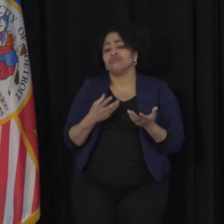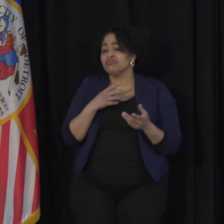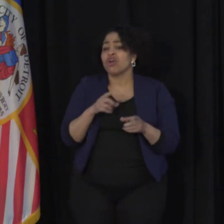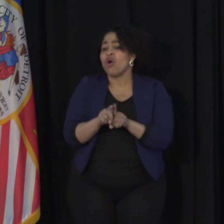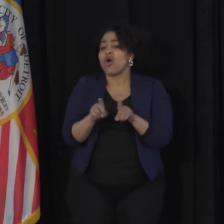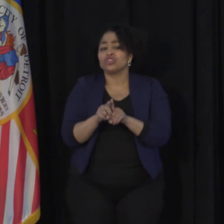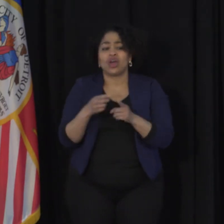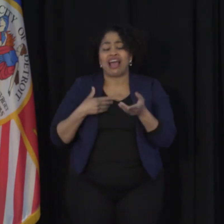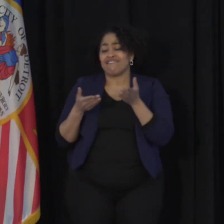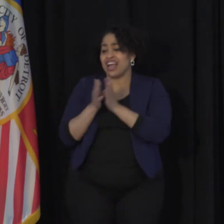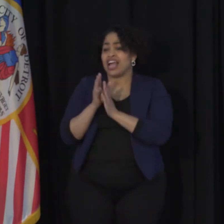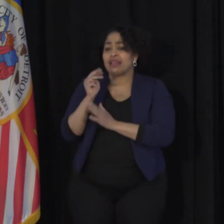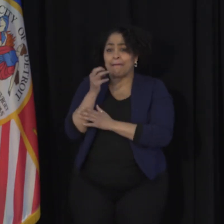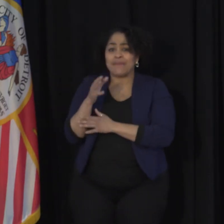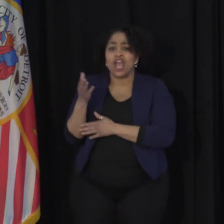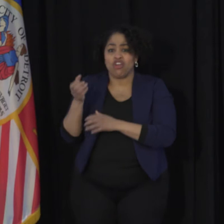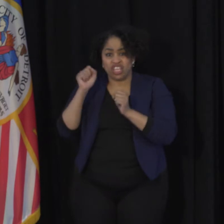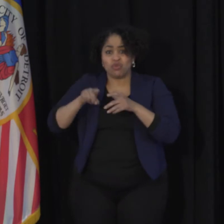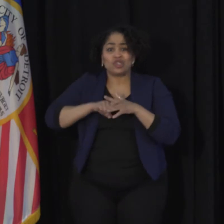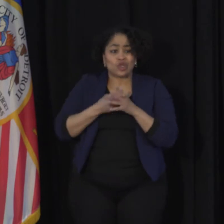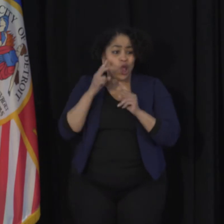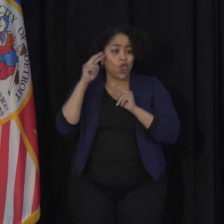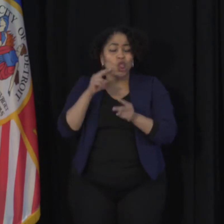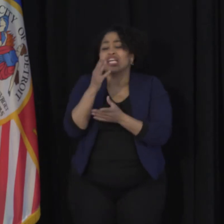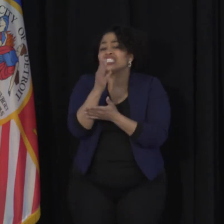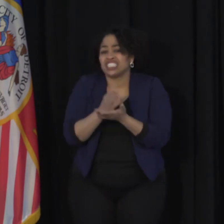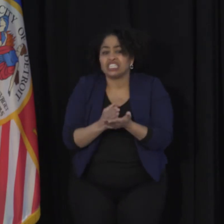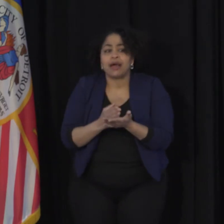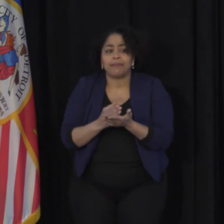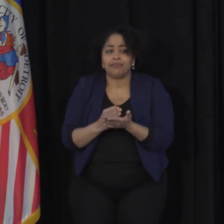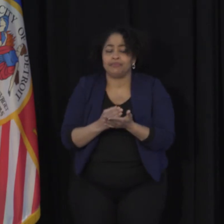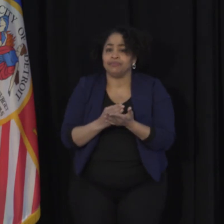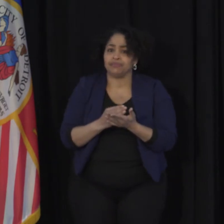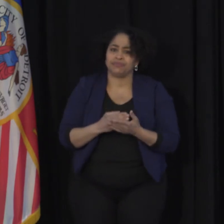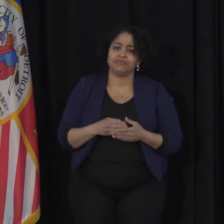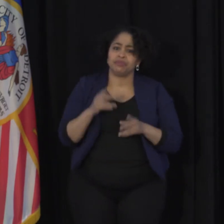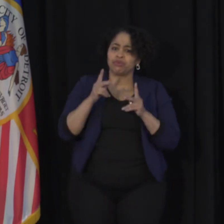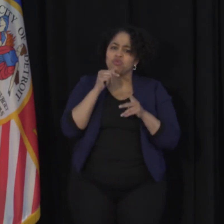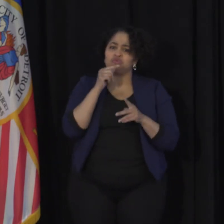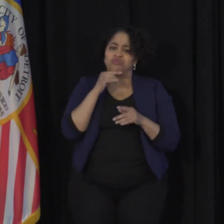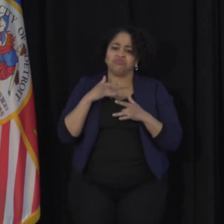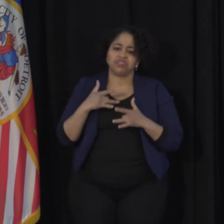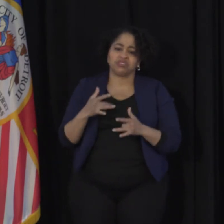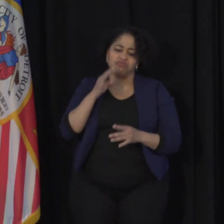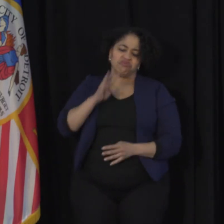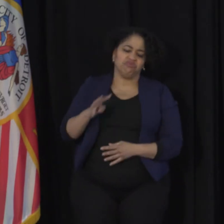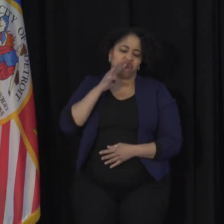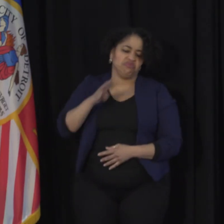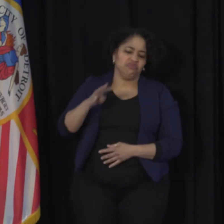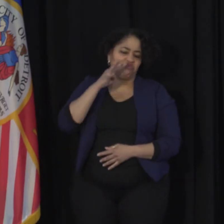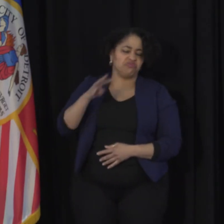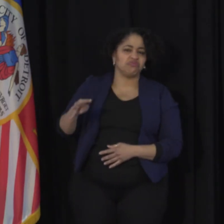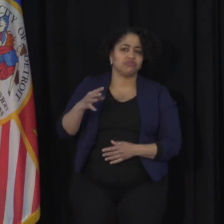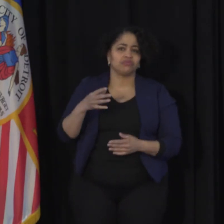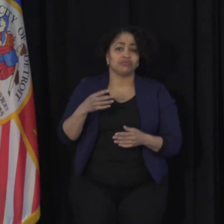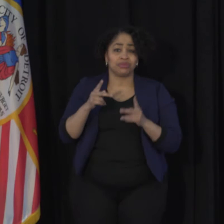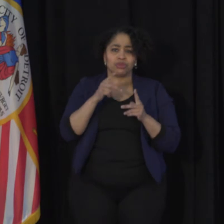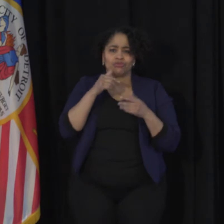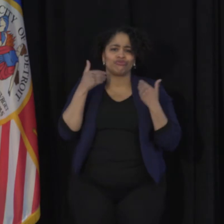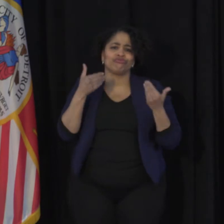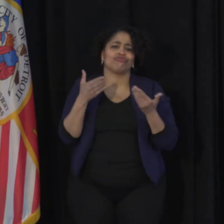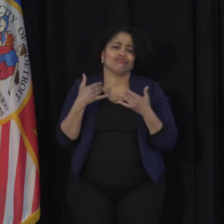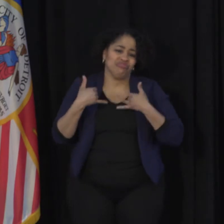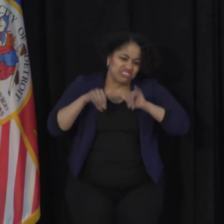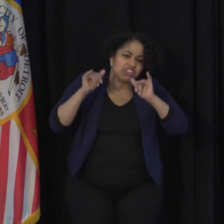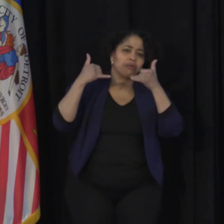to that, I've asked the mayor if we could start to look at some of the chronic violators at some parks with the basketball rims